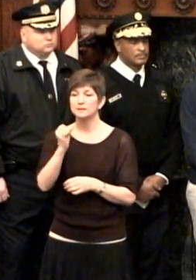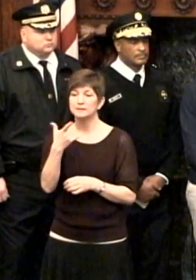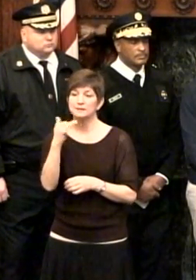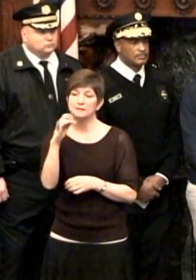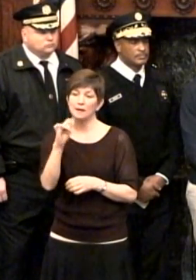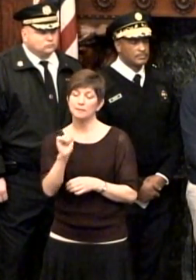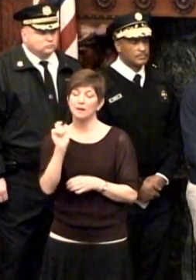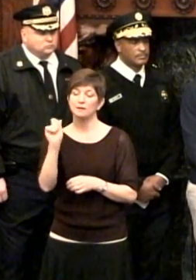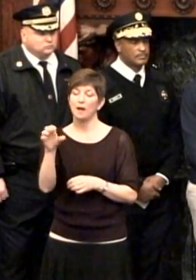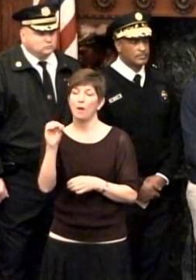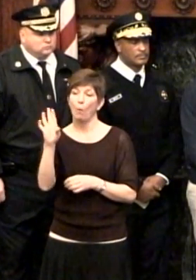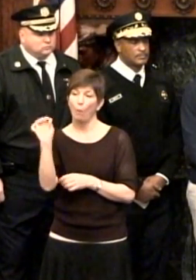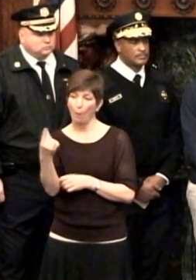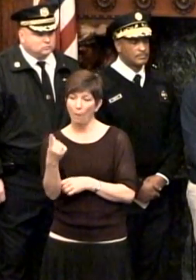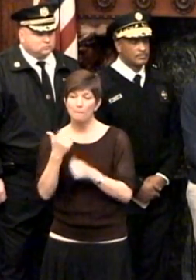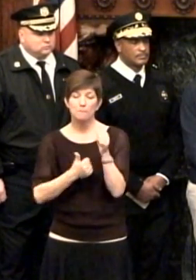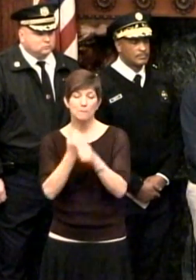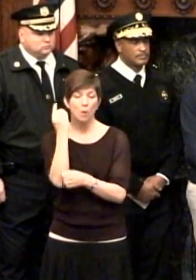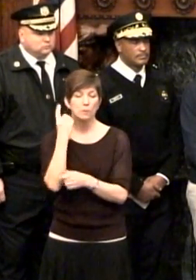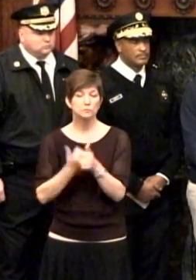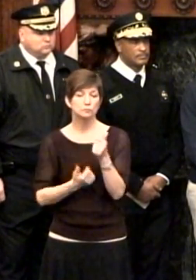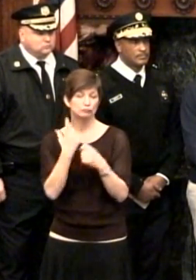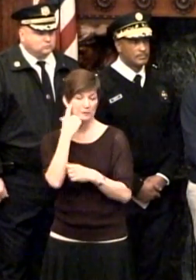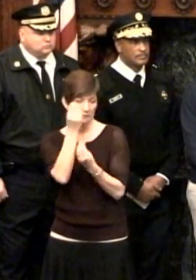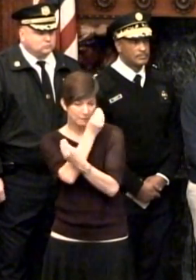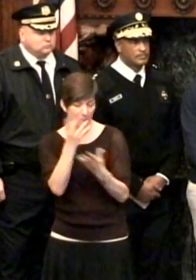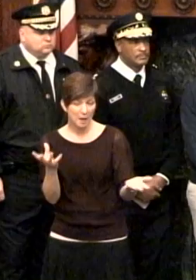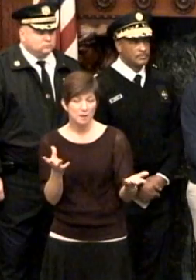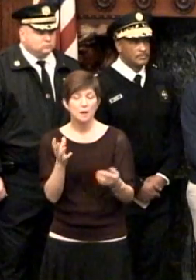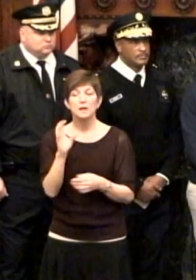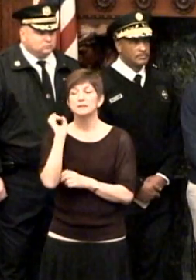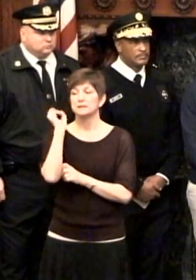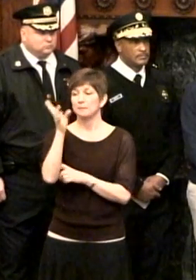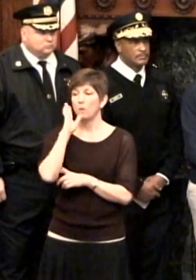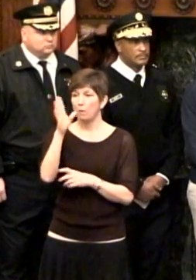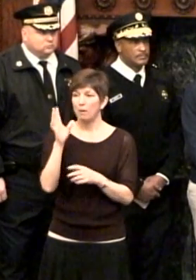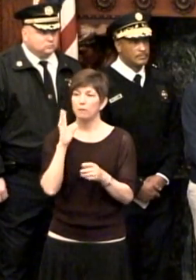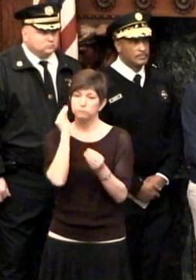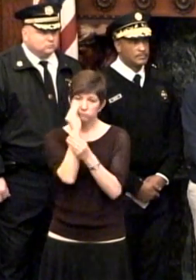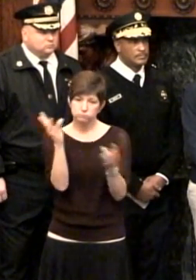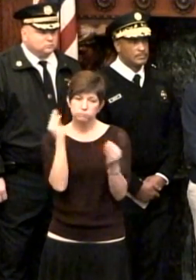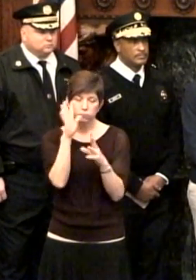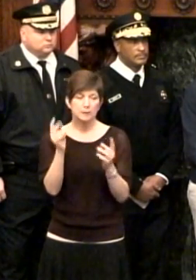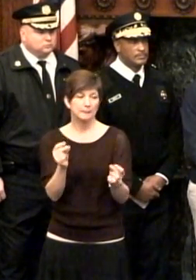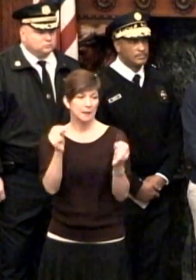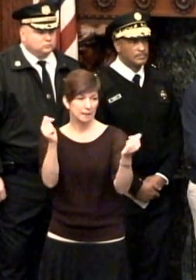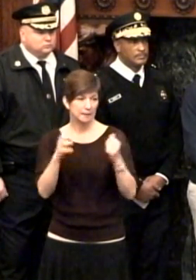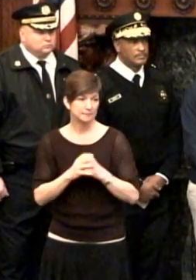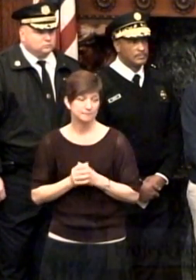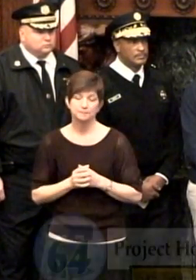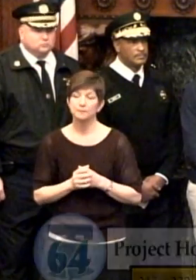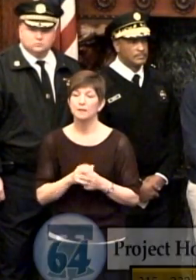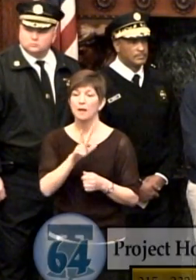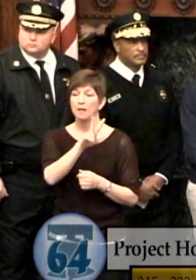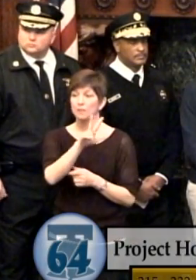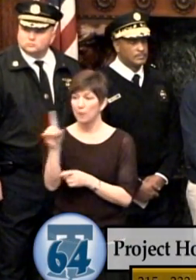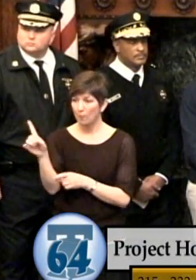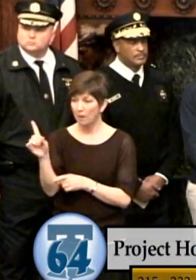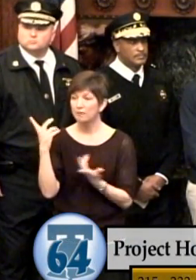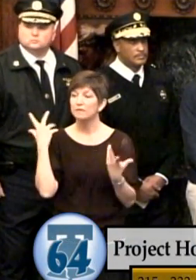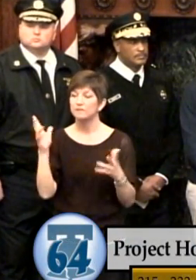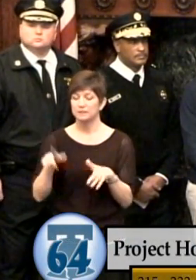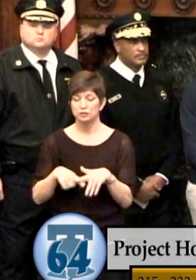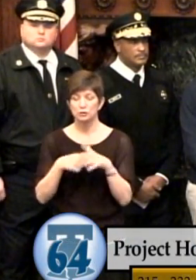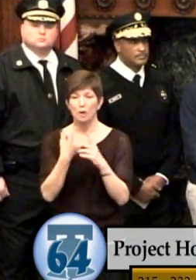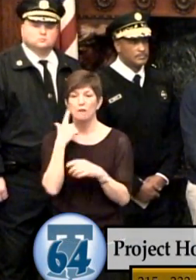www.septa.org for the latest updates. SEPTA, of course, will provide updates on an immediate basis. 311 is already